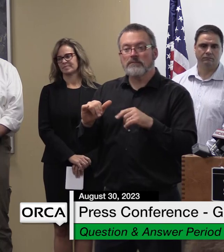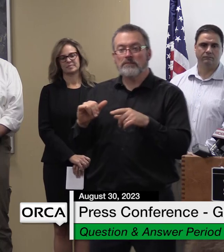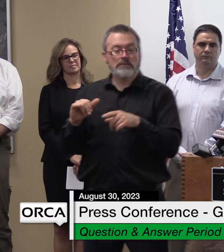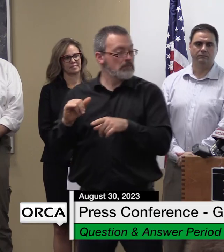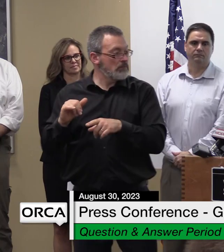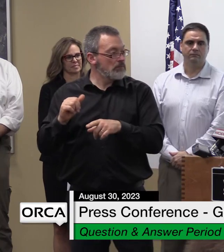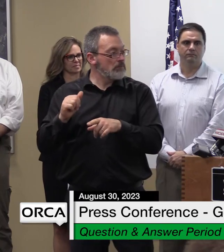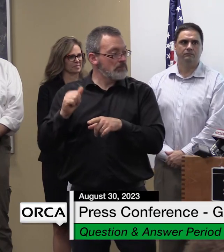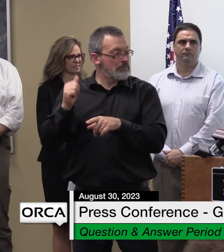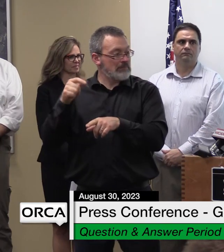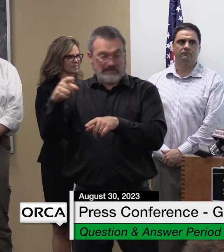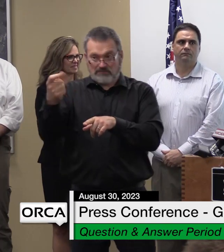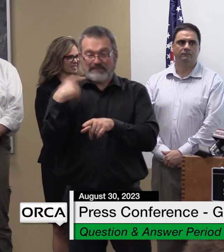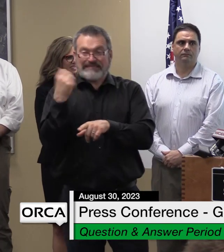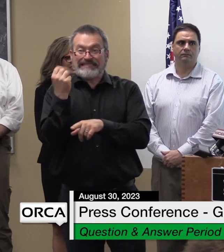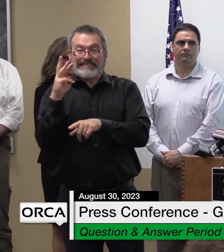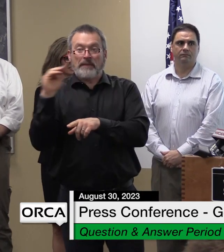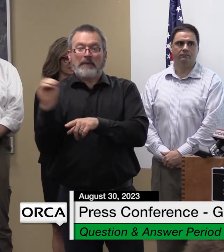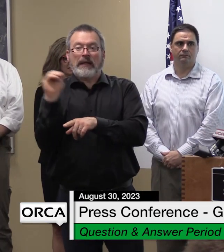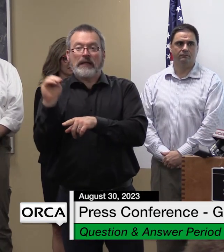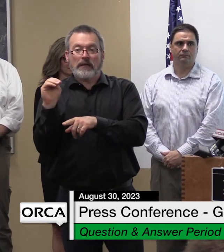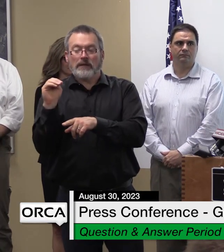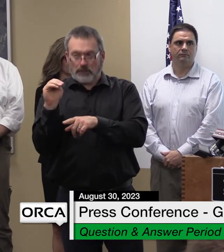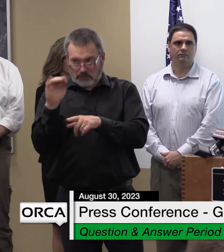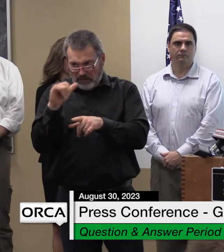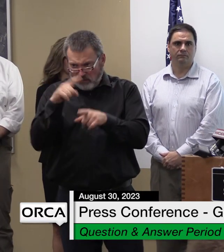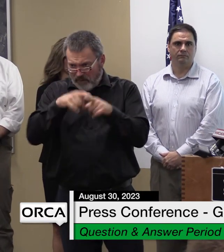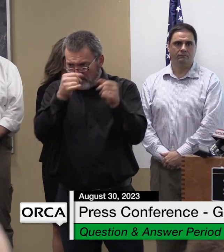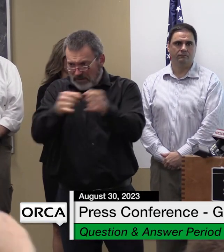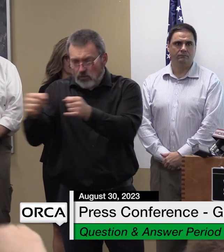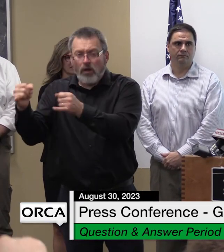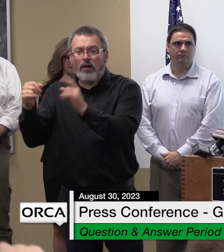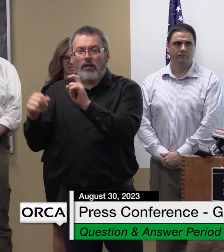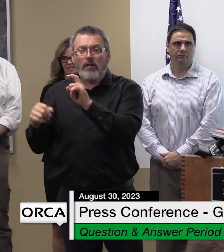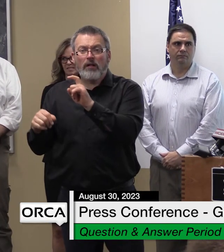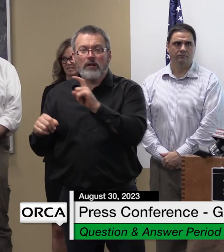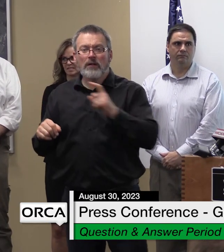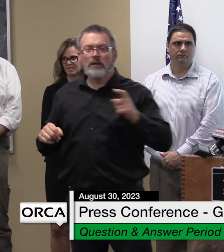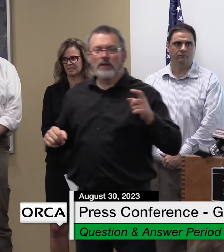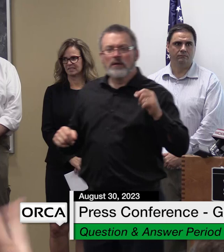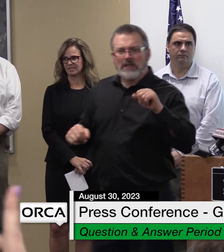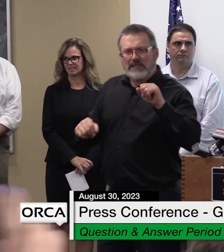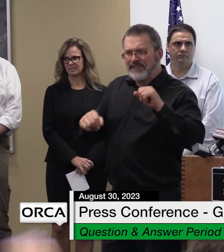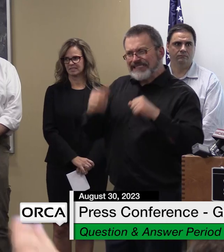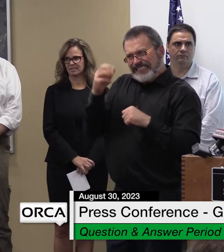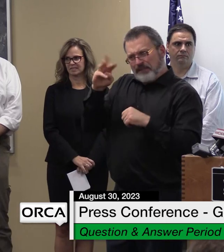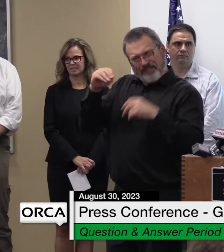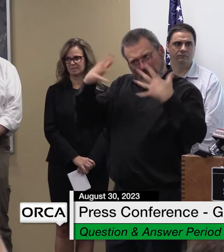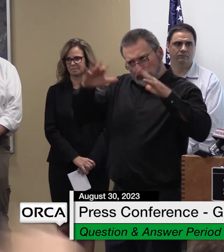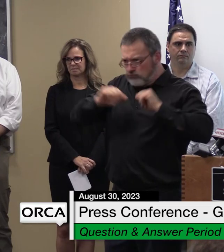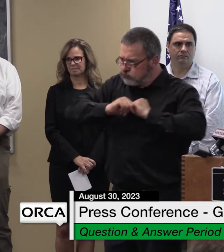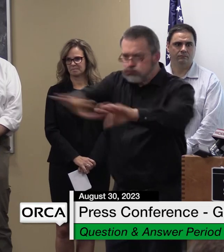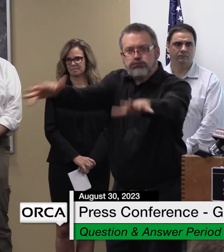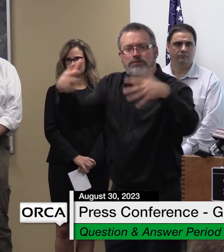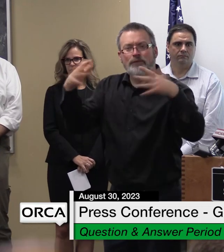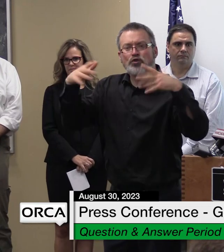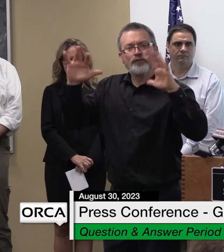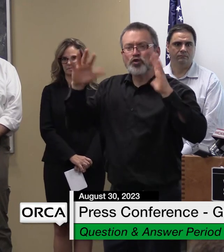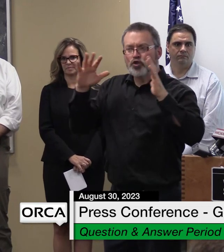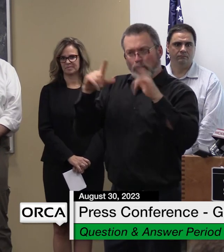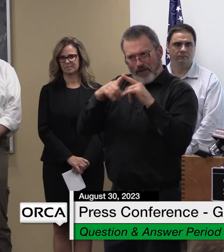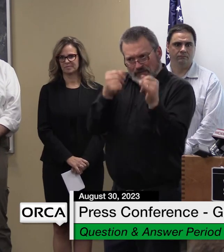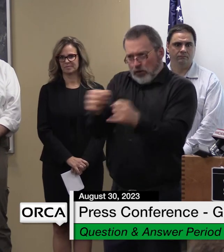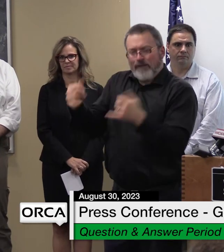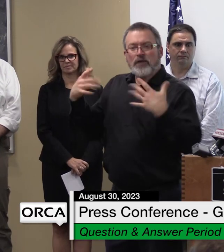for individual assistance. Okay, all of it. $16 million was all individual assistance. Oh, I see,